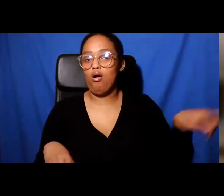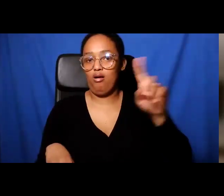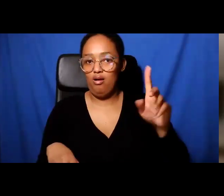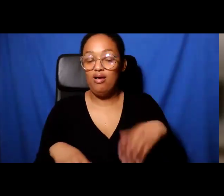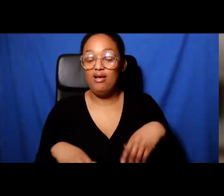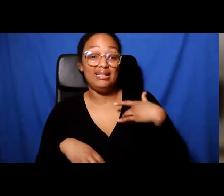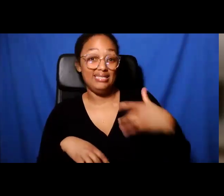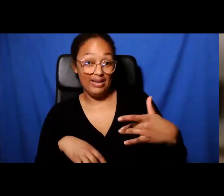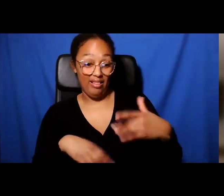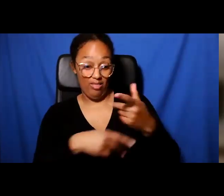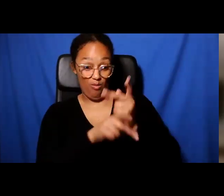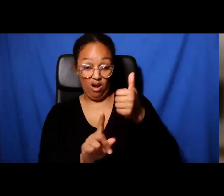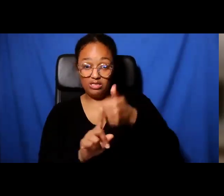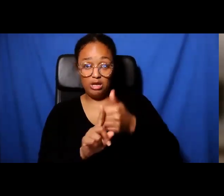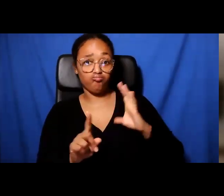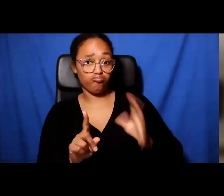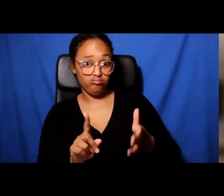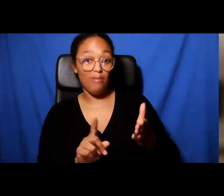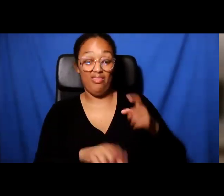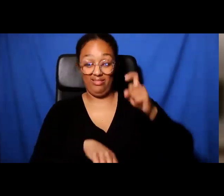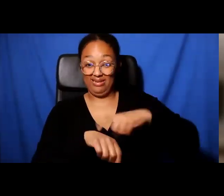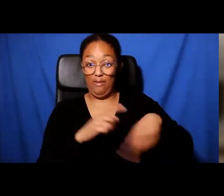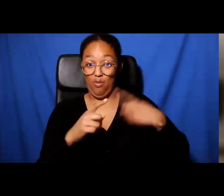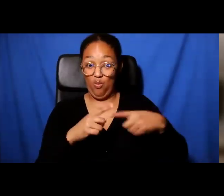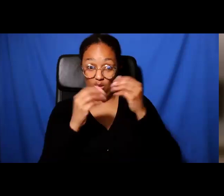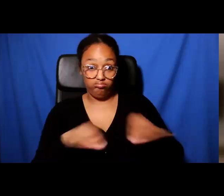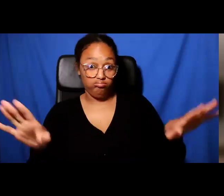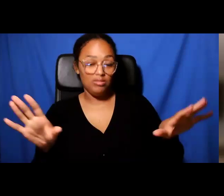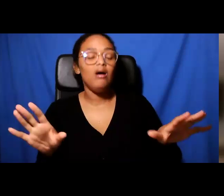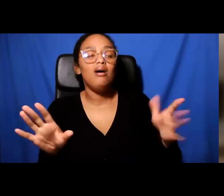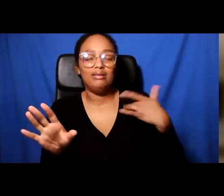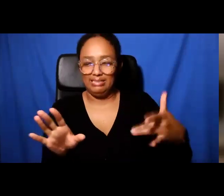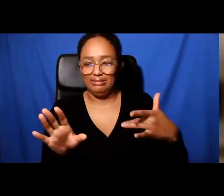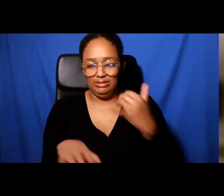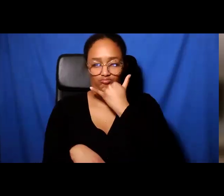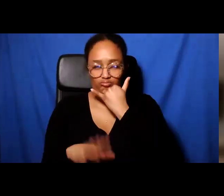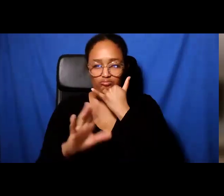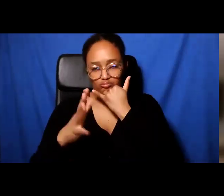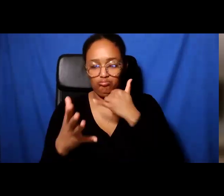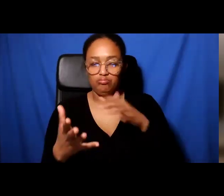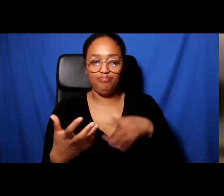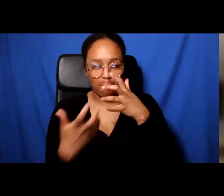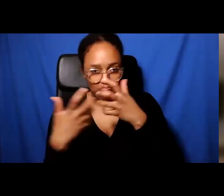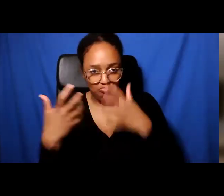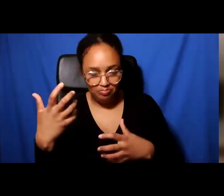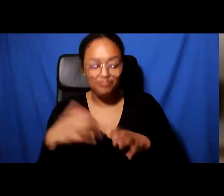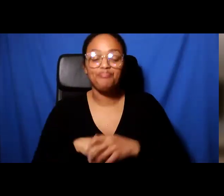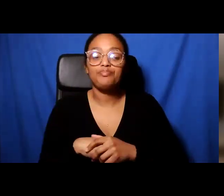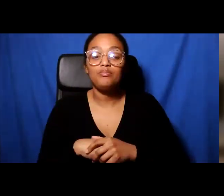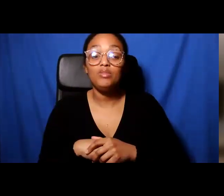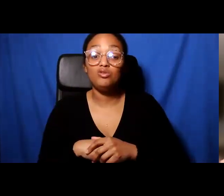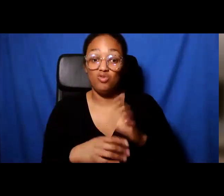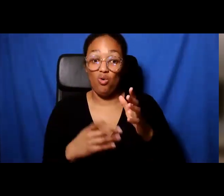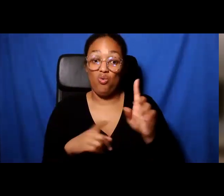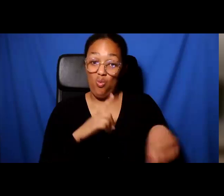So when you're about to go to market, you don't want to do this until you have conviction,